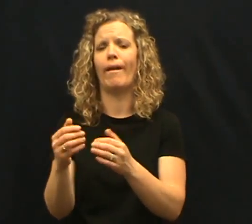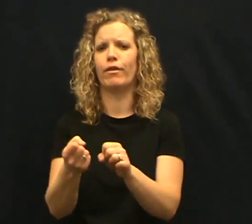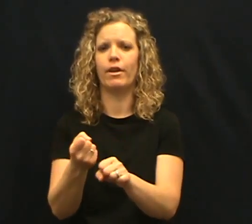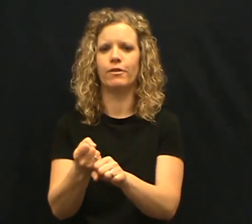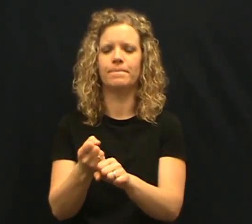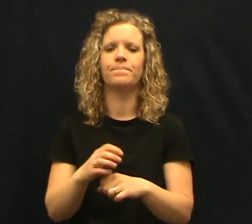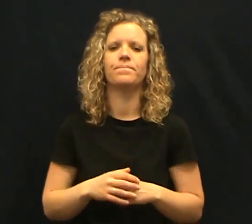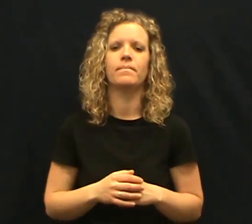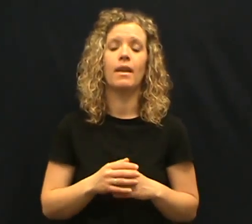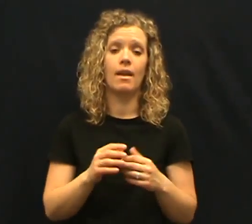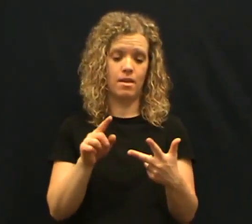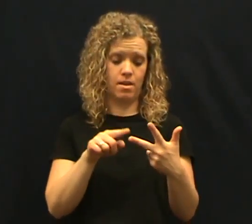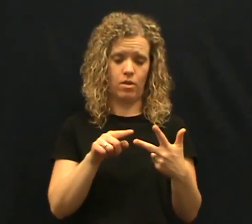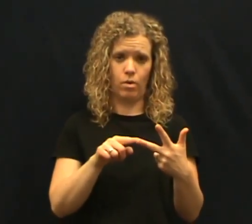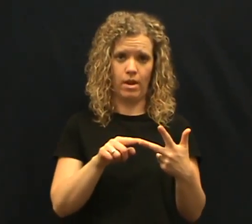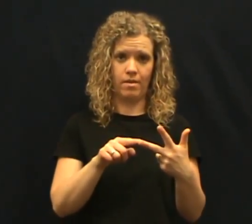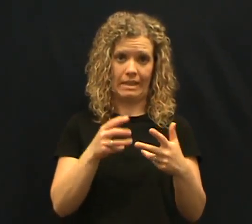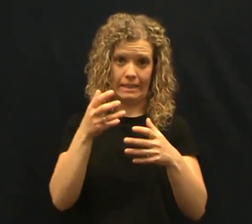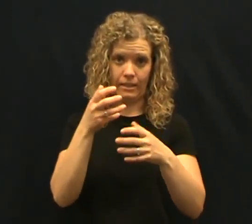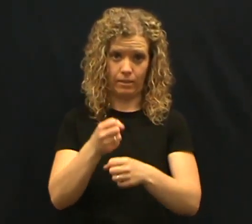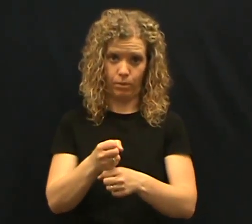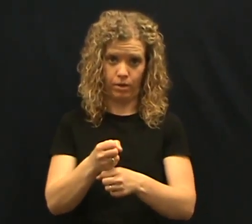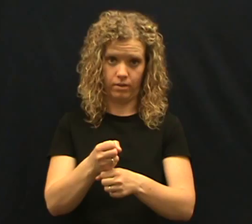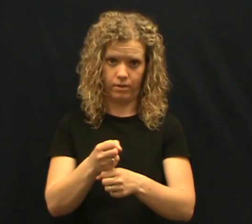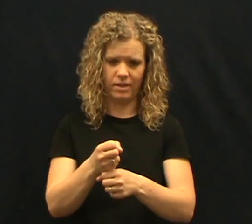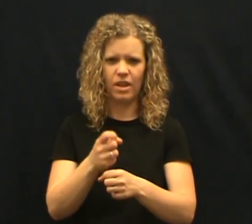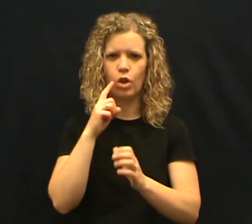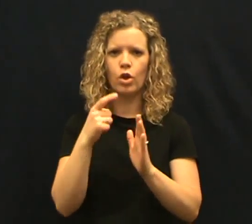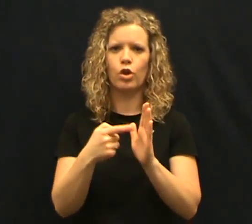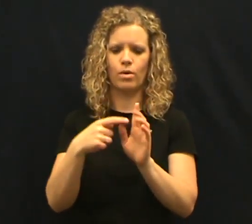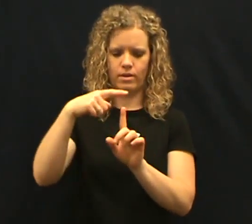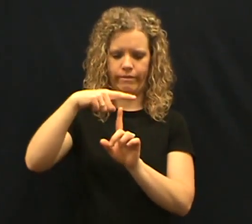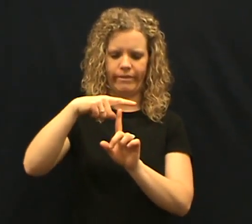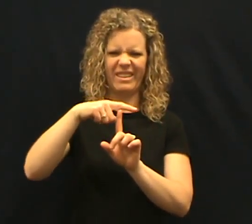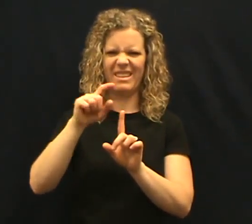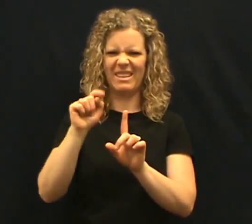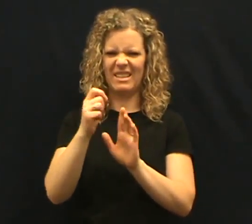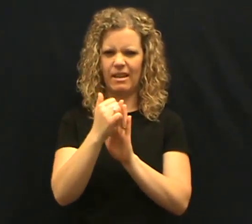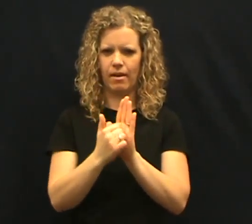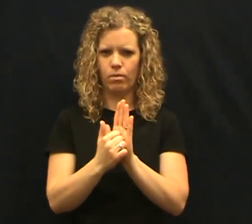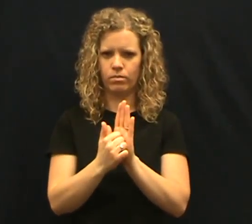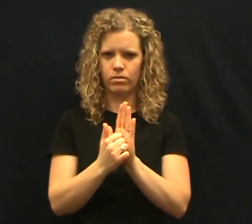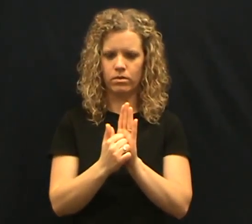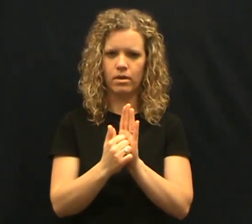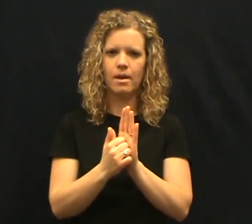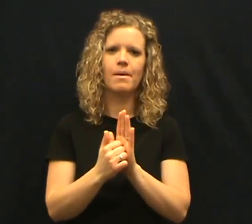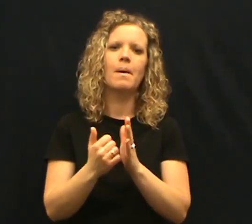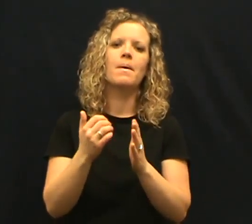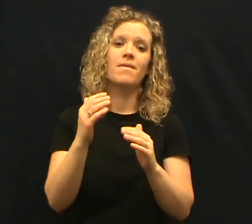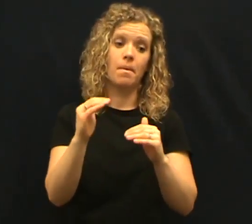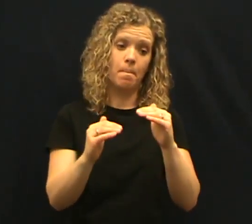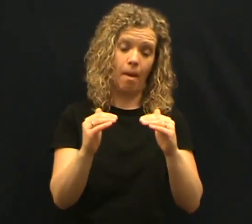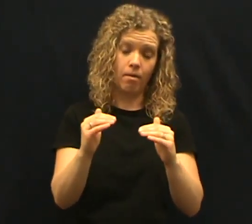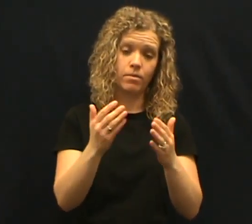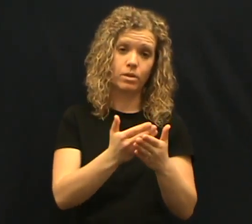3, where we summarize this, you can see in our T accounts, our balance in supplies started at